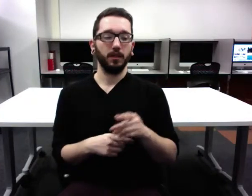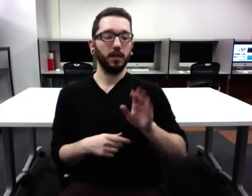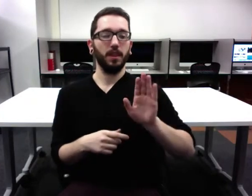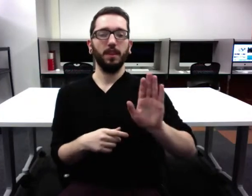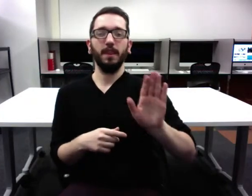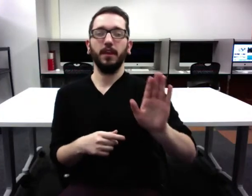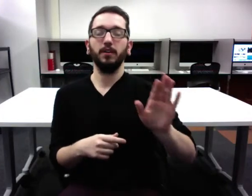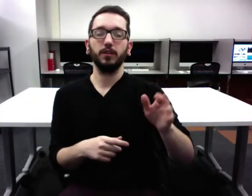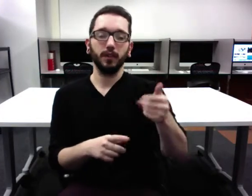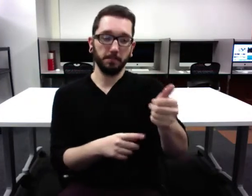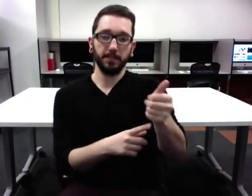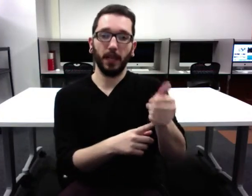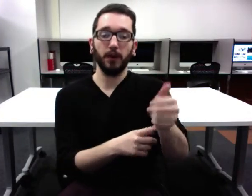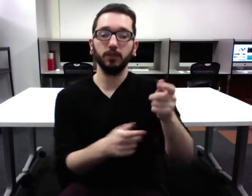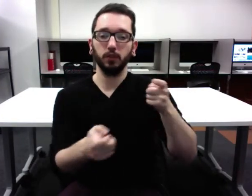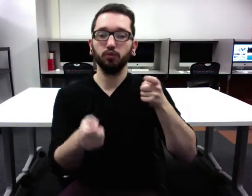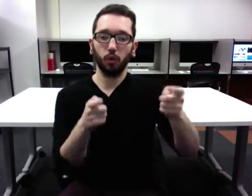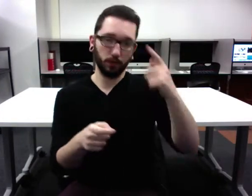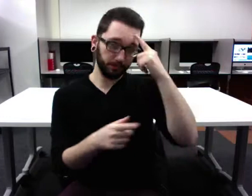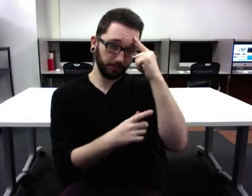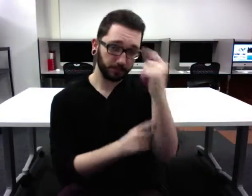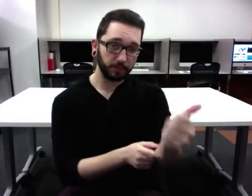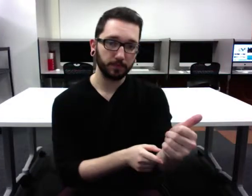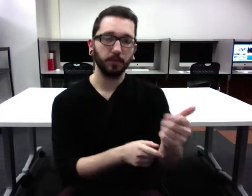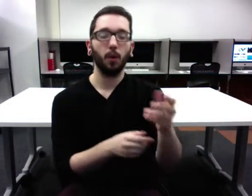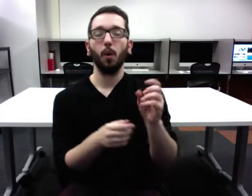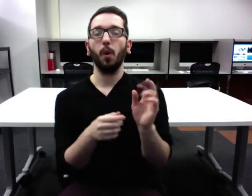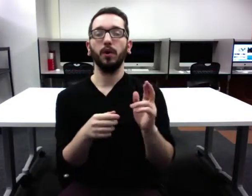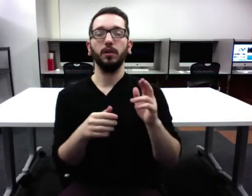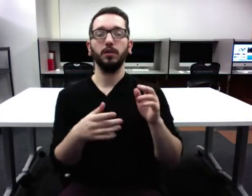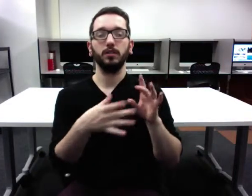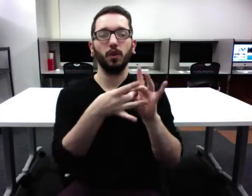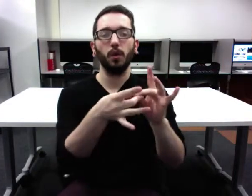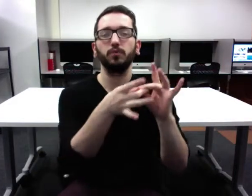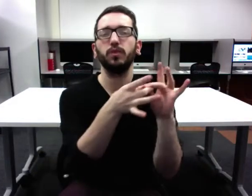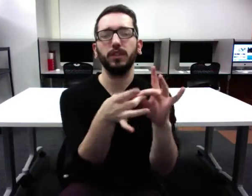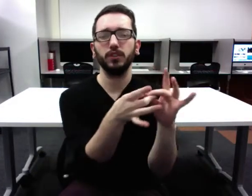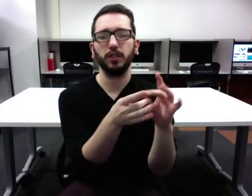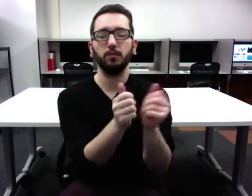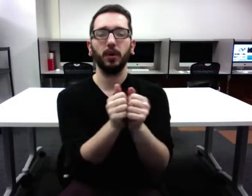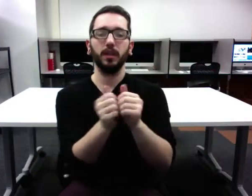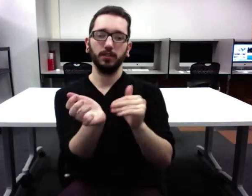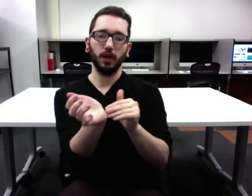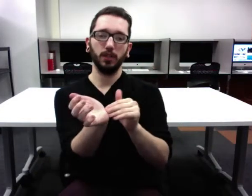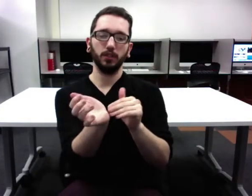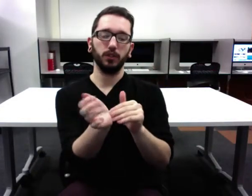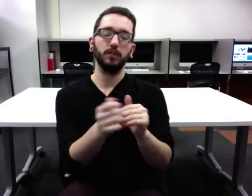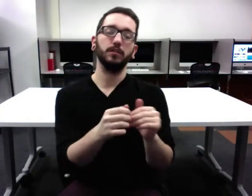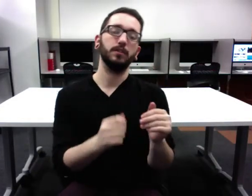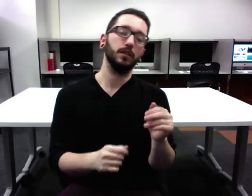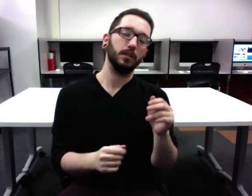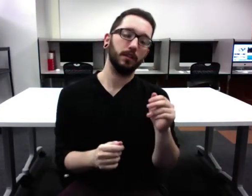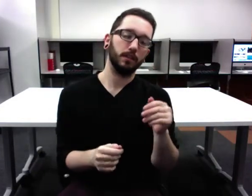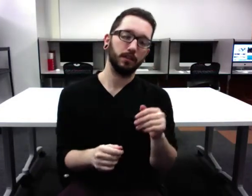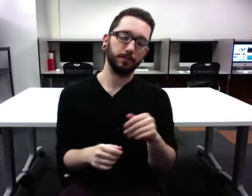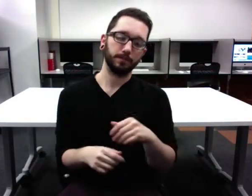imparted to the patient, or there's a closer partnership, and many people find that rewarding. There's also a focus on optimizing health